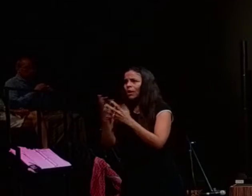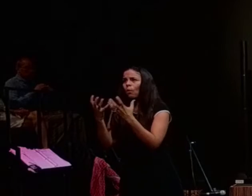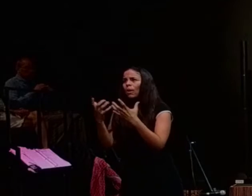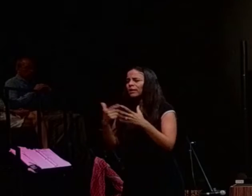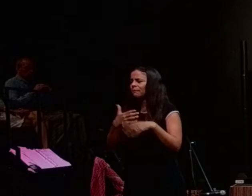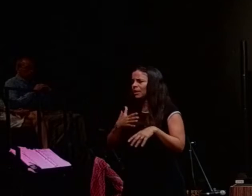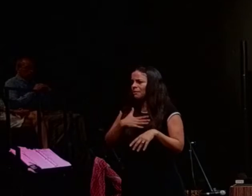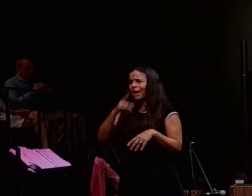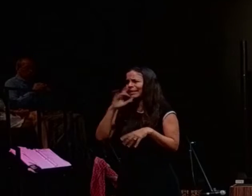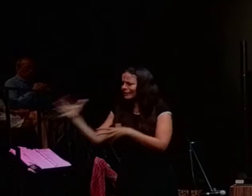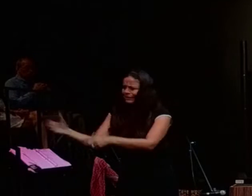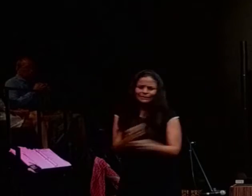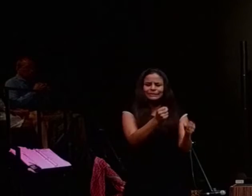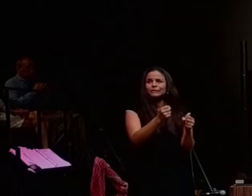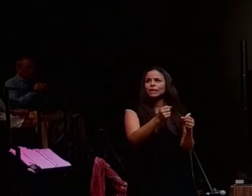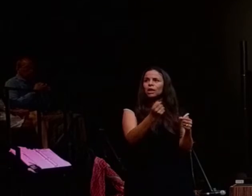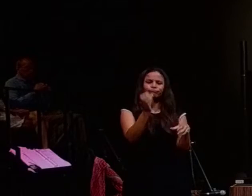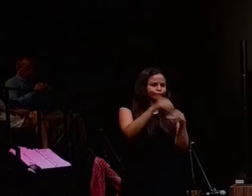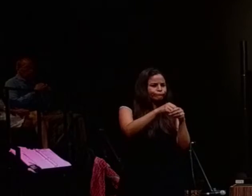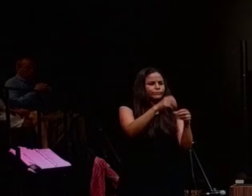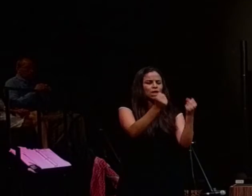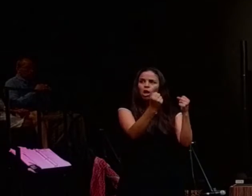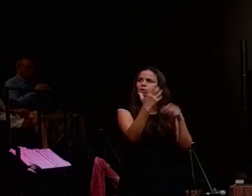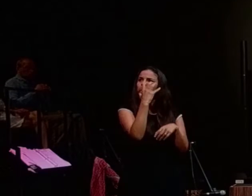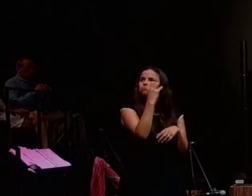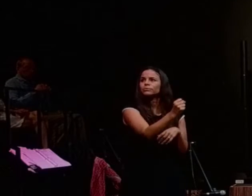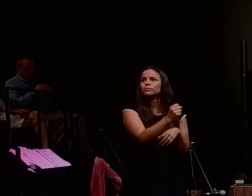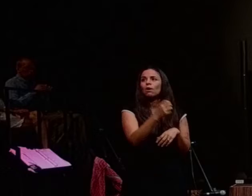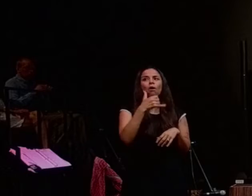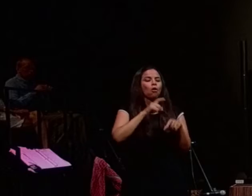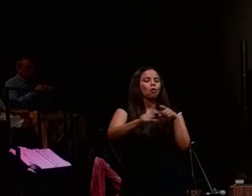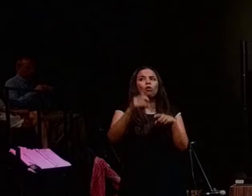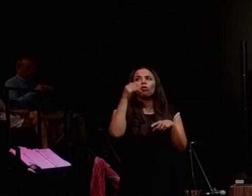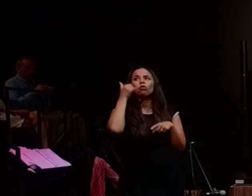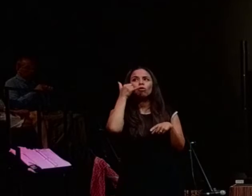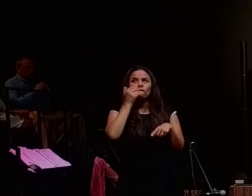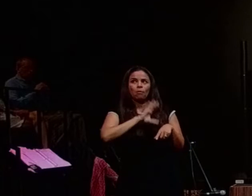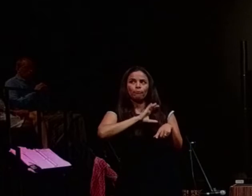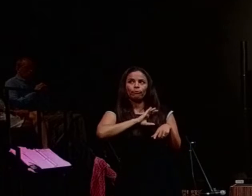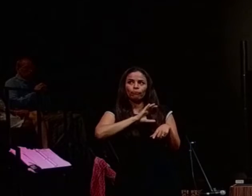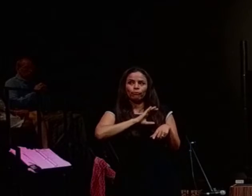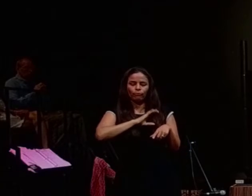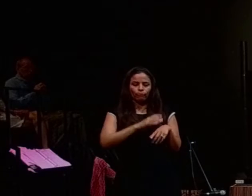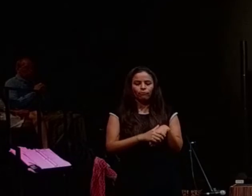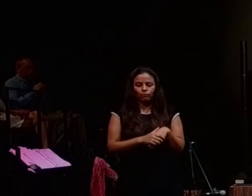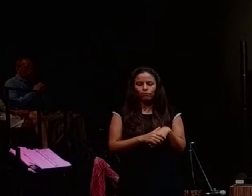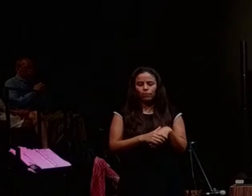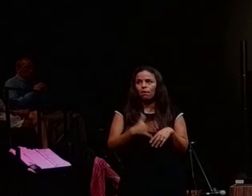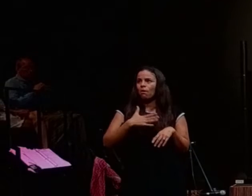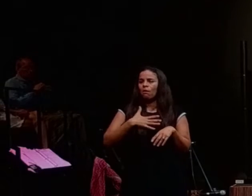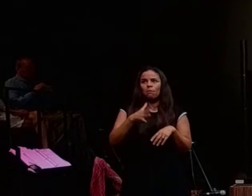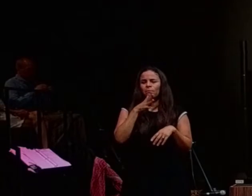right, I gotta get my kids out of here, and took us out to the car, and called the cops the whole night. My mom was, you know,